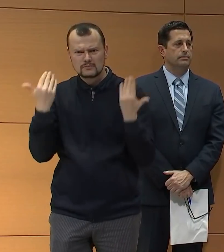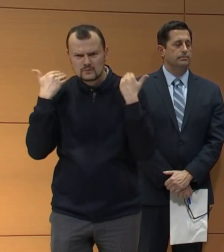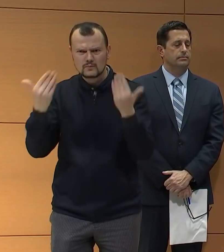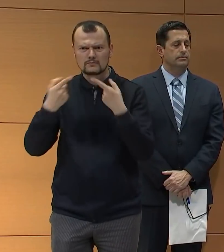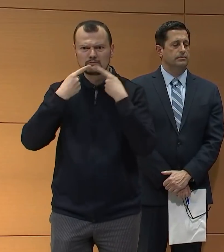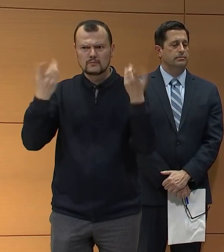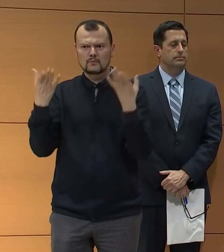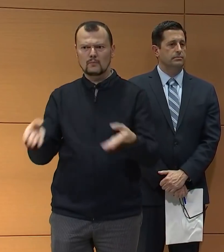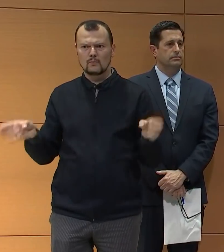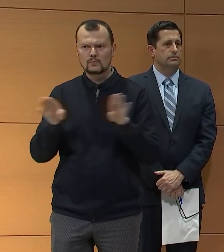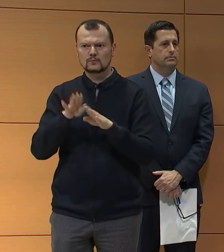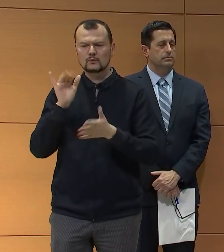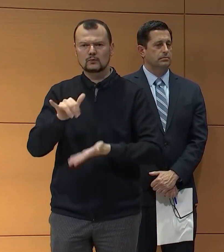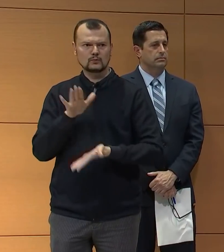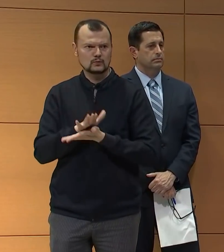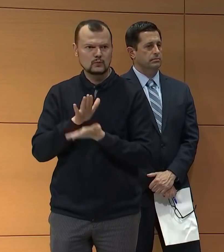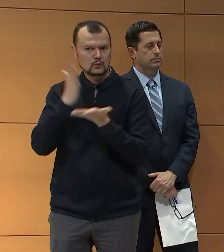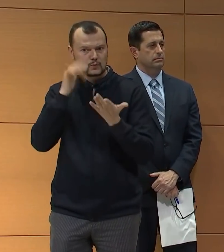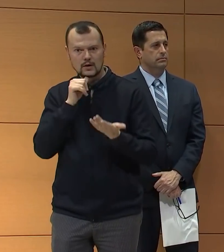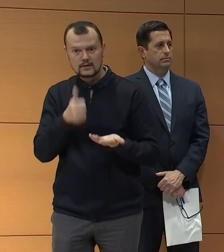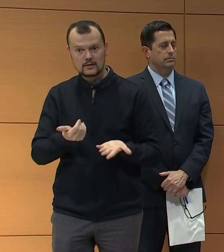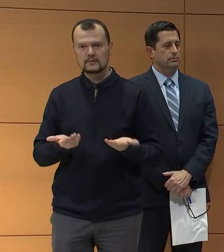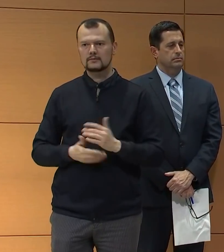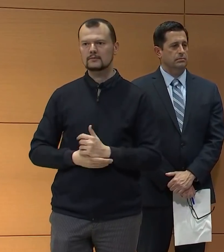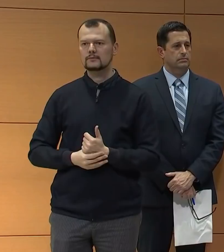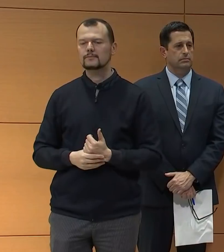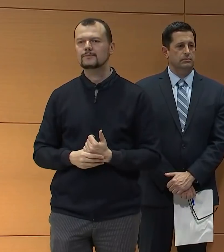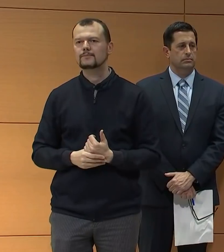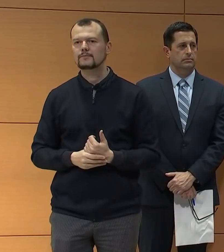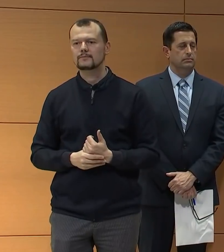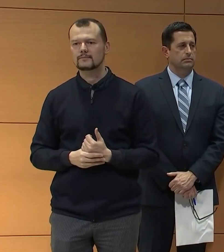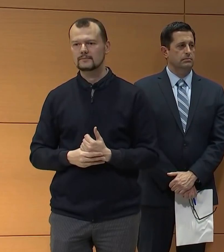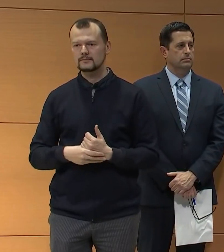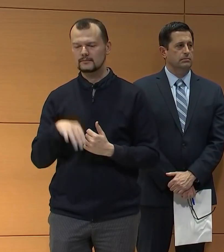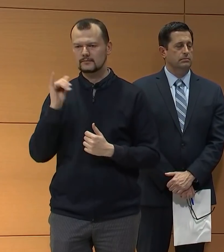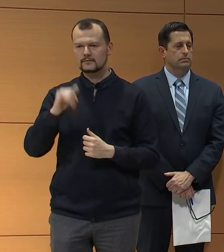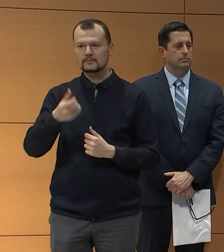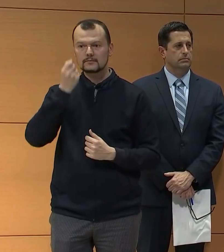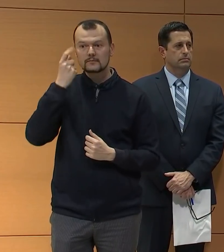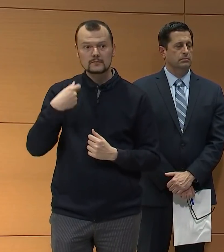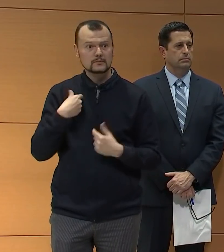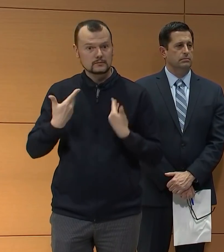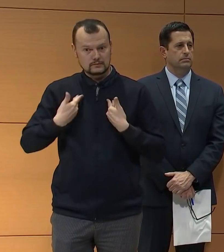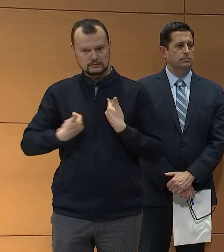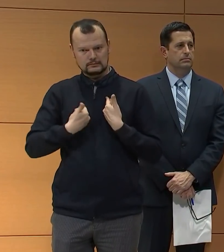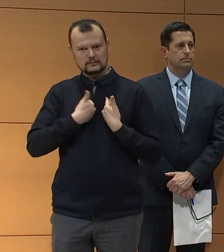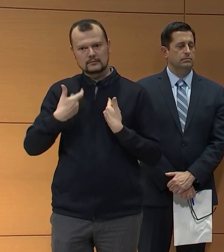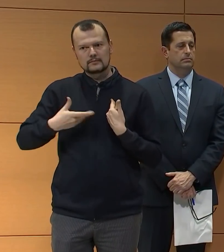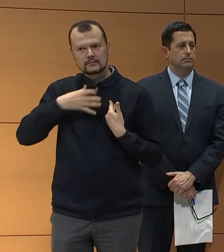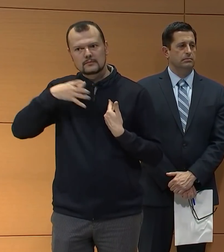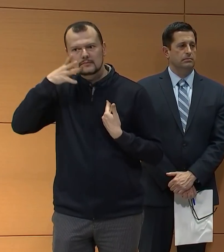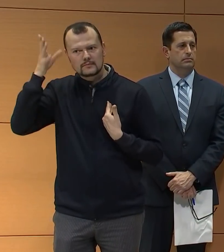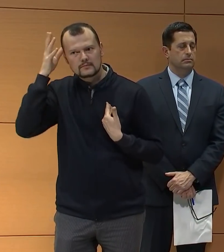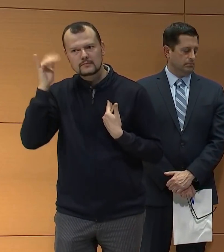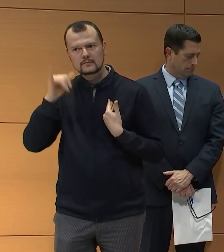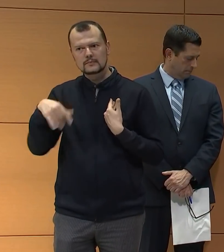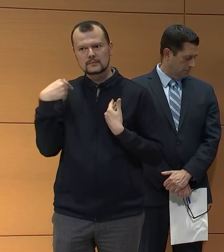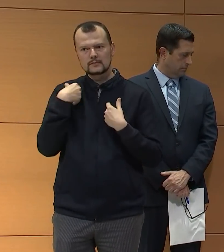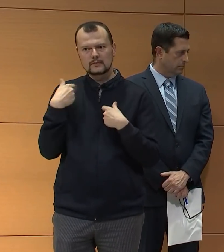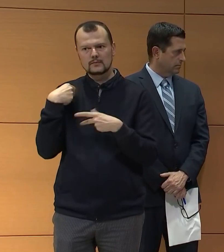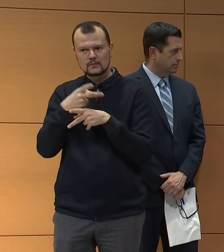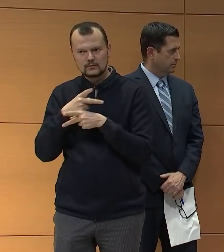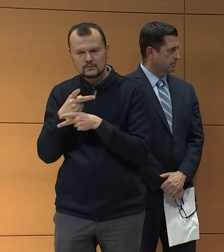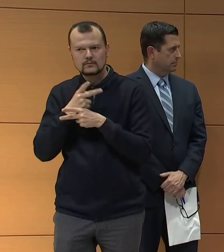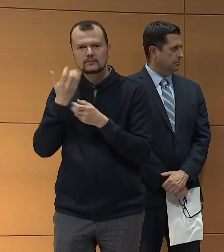I would say to parents who are watching that I'm a parent in Fairfax County Public Schools, and I am the school superintendent. I take very